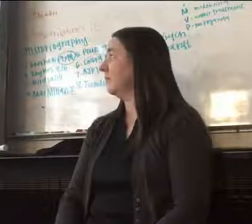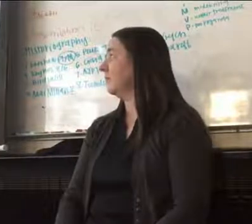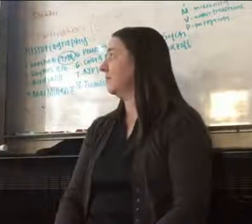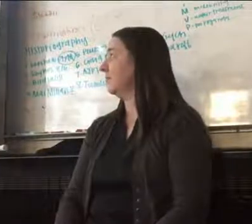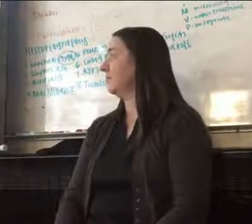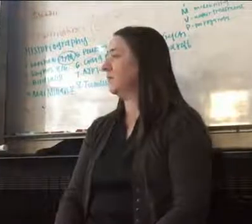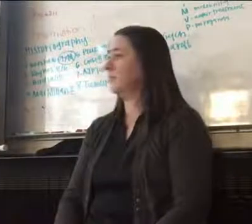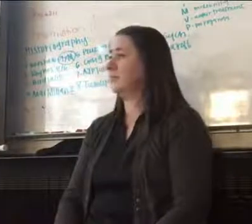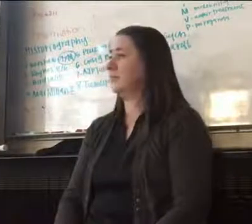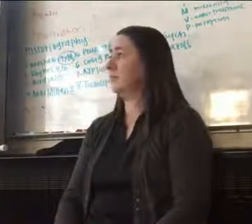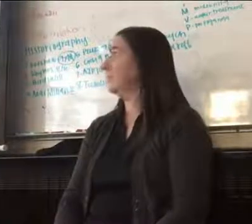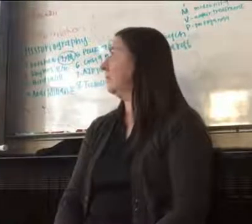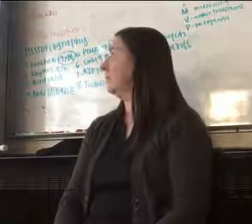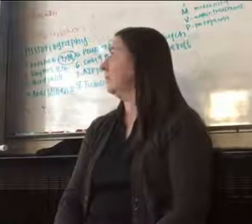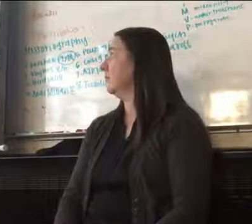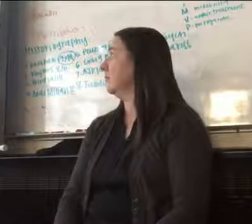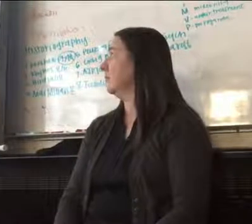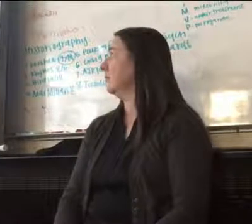schön.